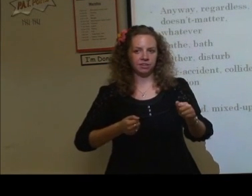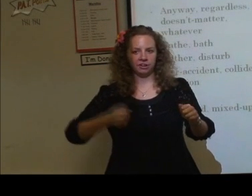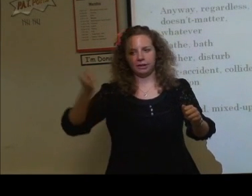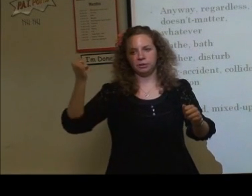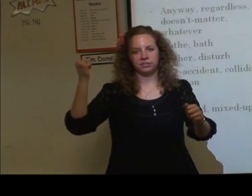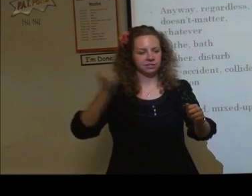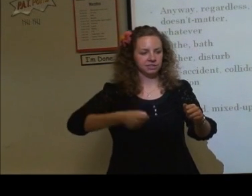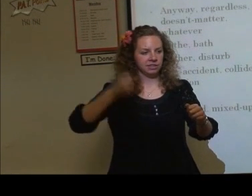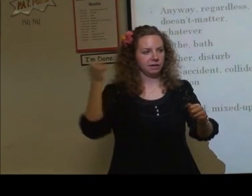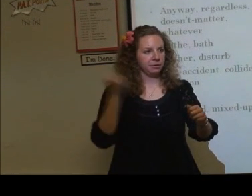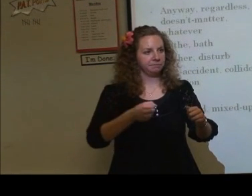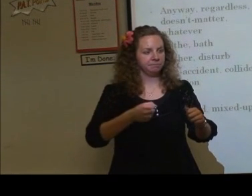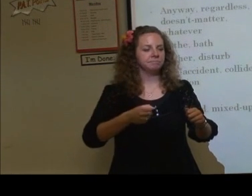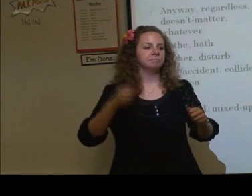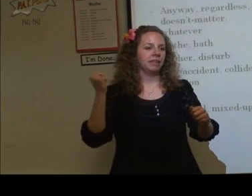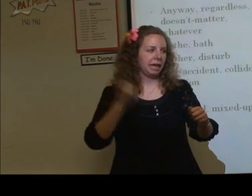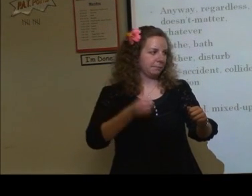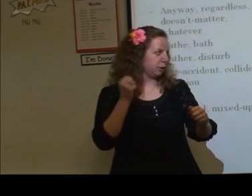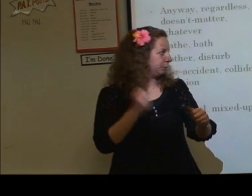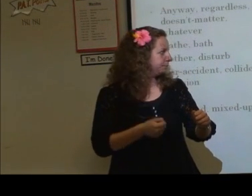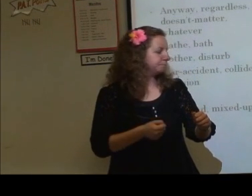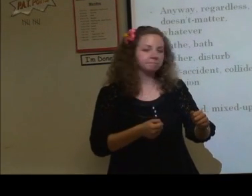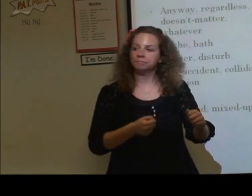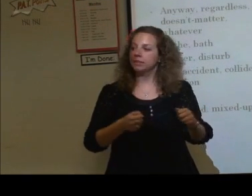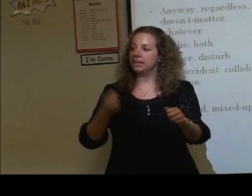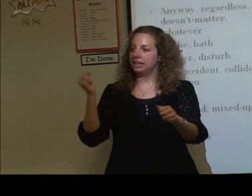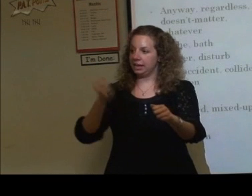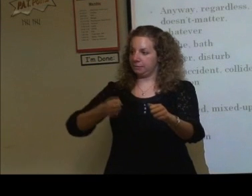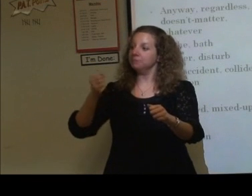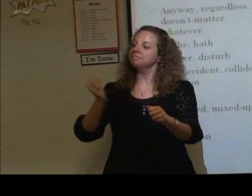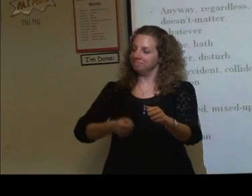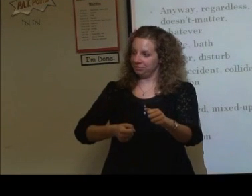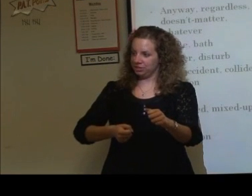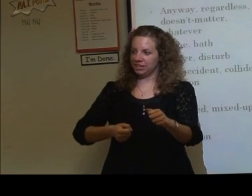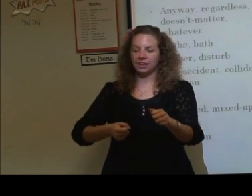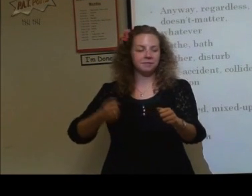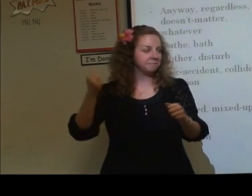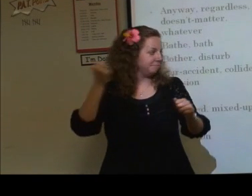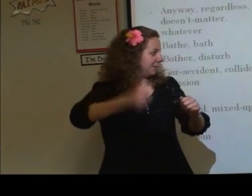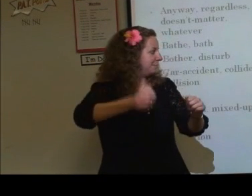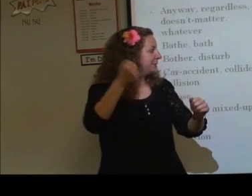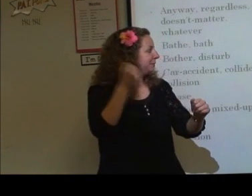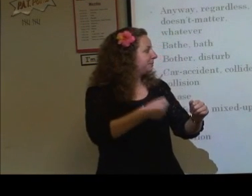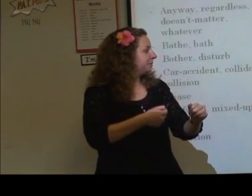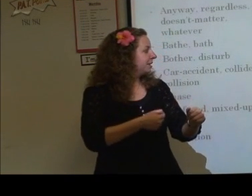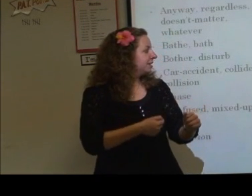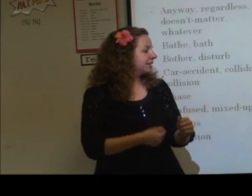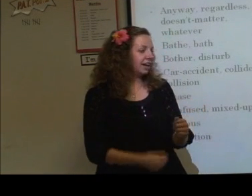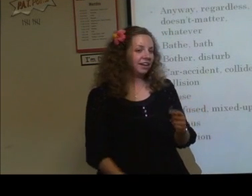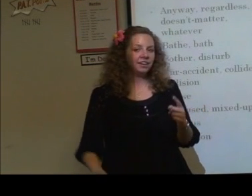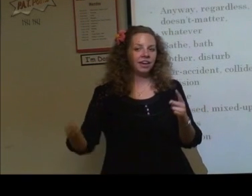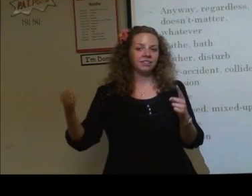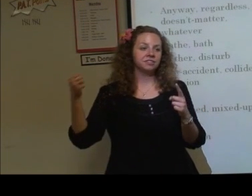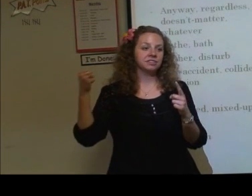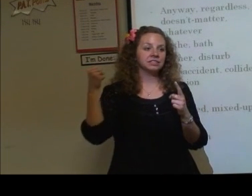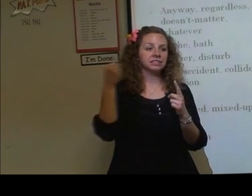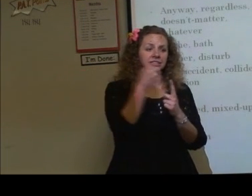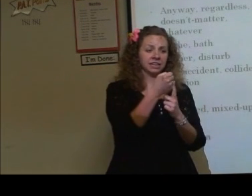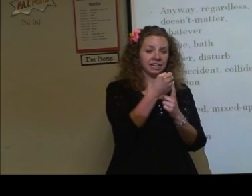that you're hammering, this is the hammer. Like that? Hammer. Just like that. Okay, and it's the sign